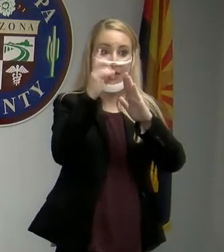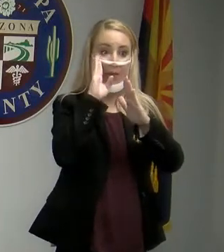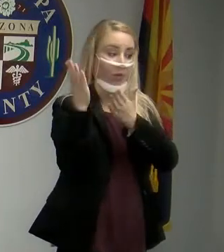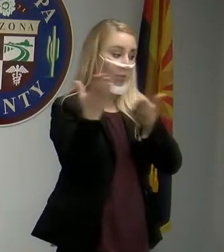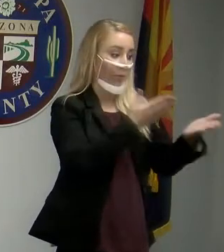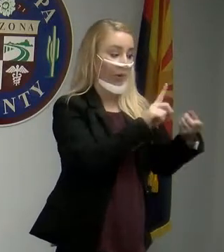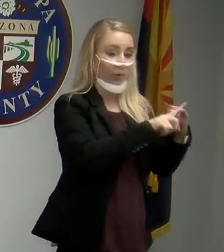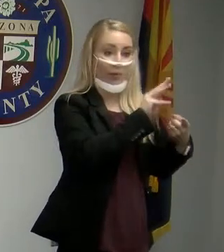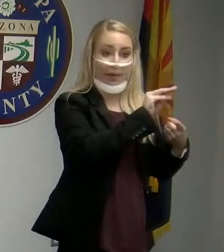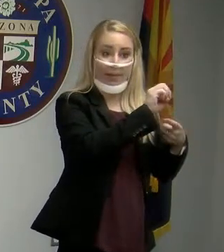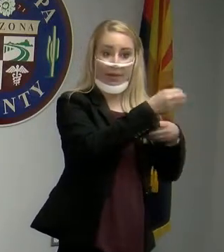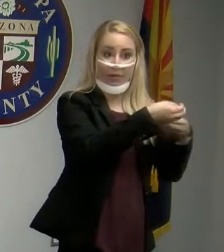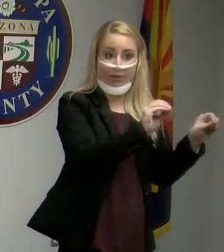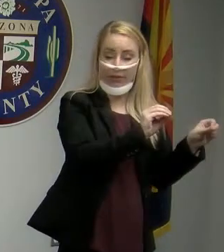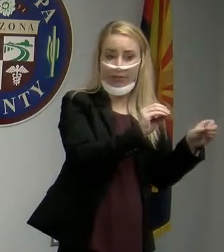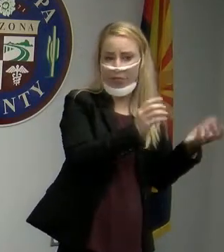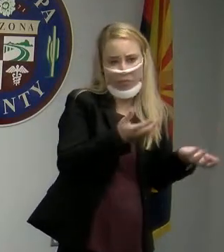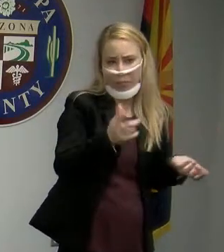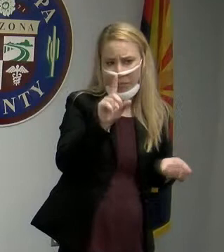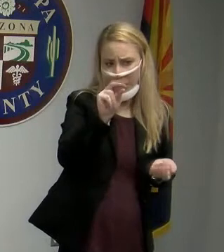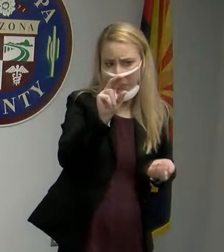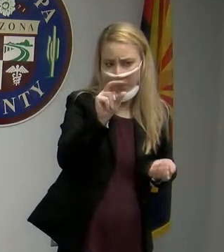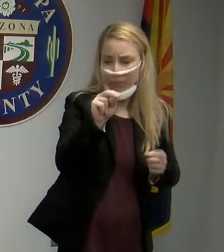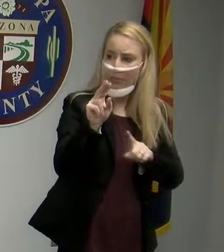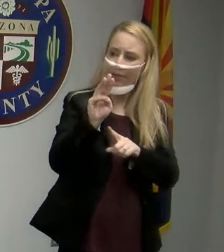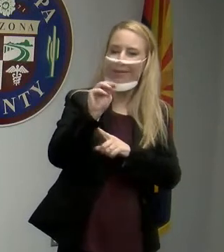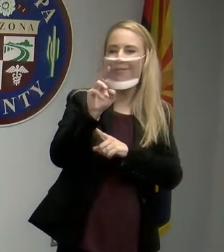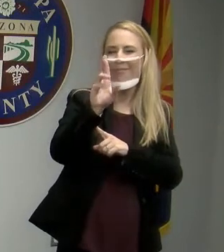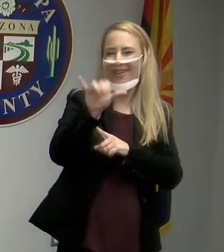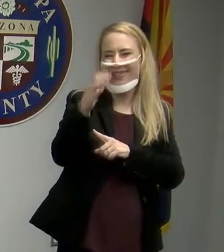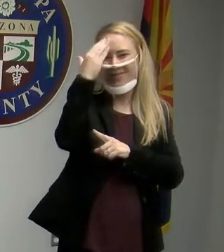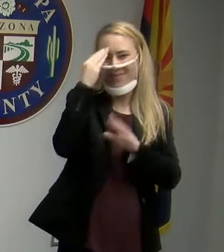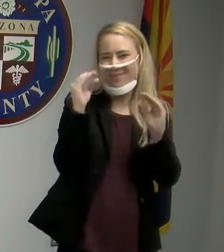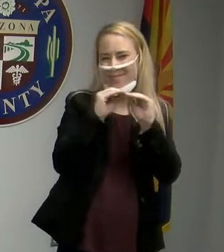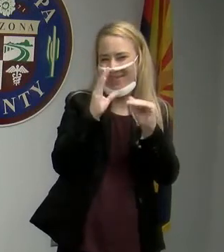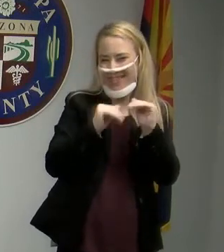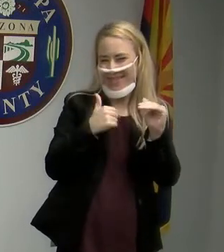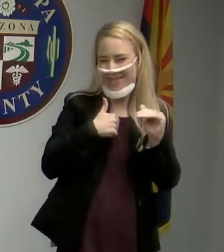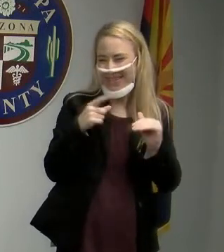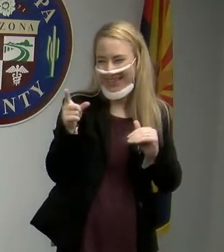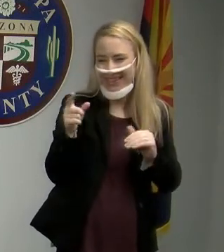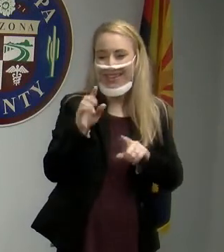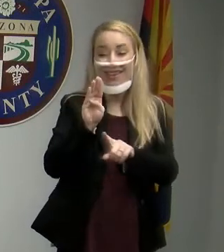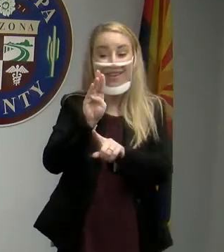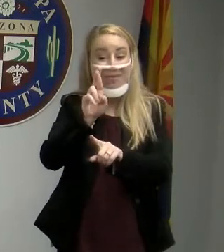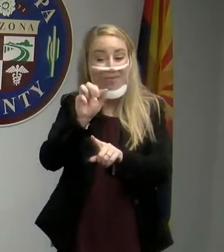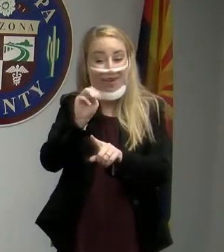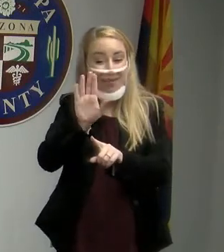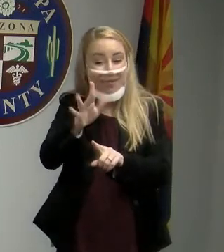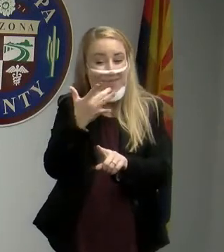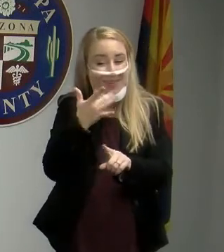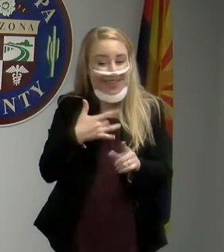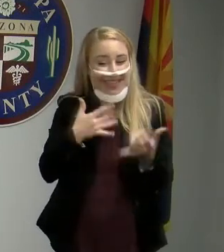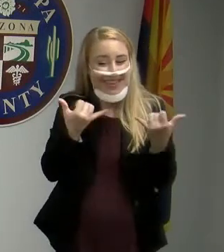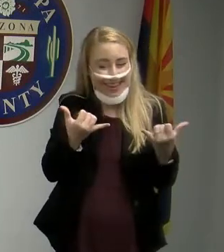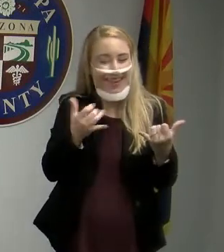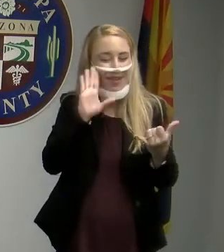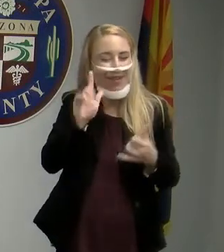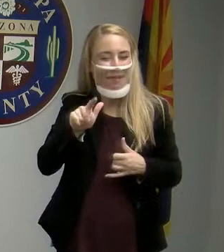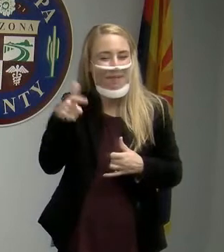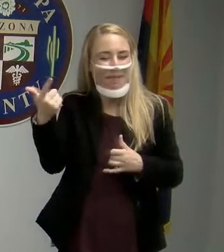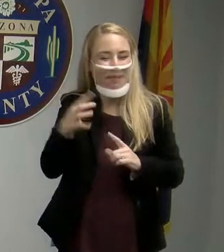Marcy, can you expand on that a little bit? Okay. Marcy has a little more knowledge than I do on that question. Bram, since it's your birthday, we'll have her answer